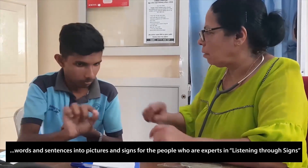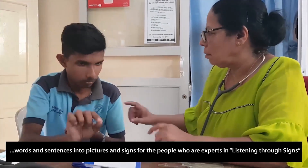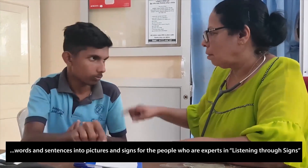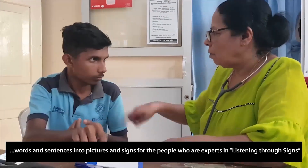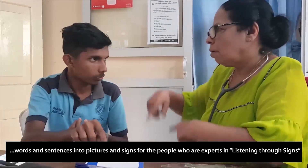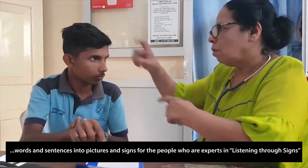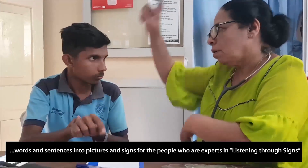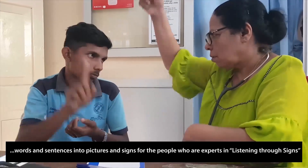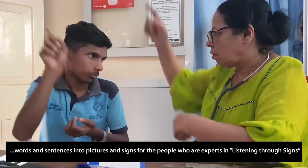listening through signs.